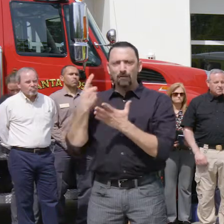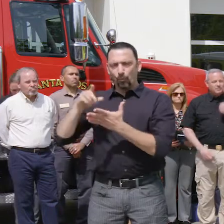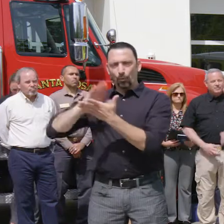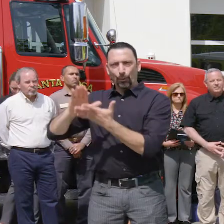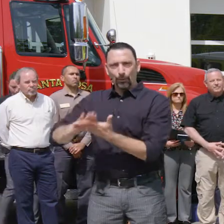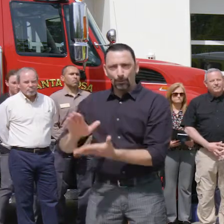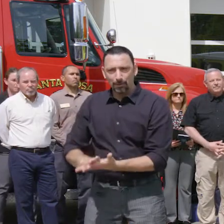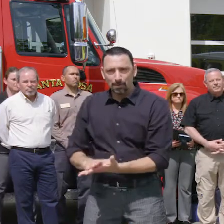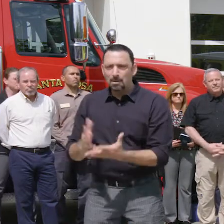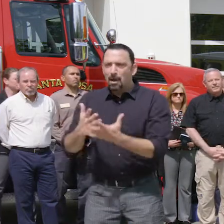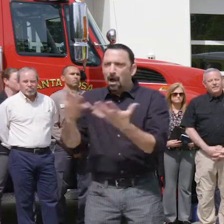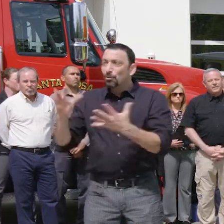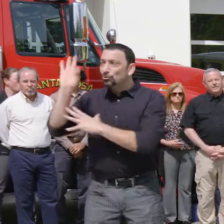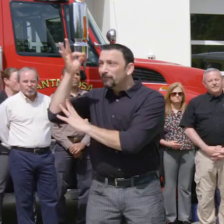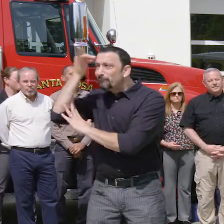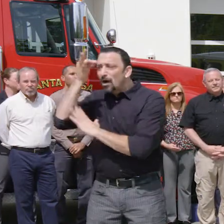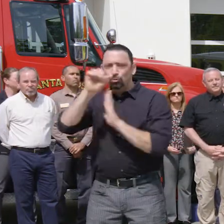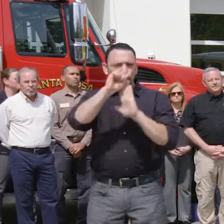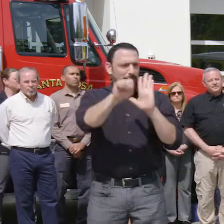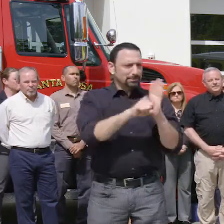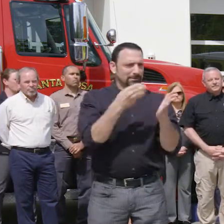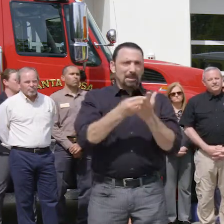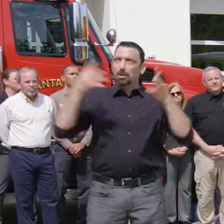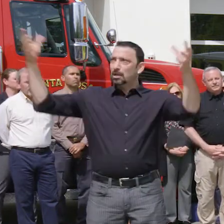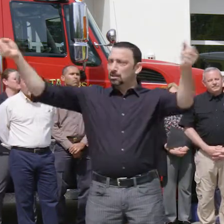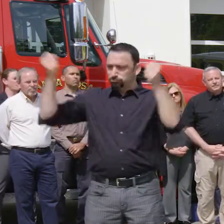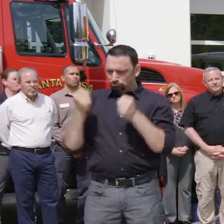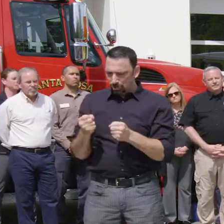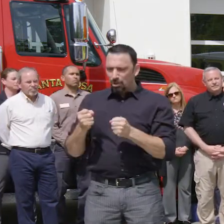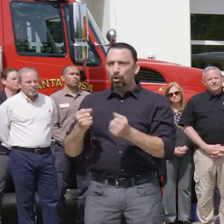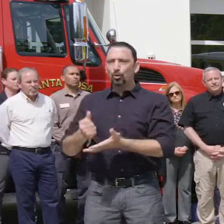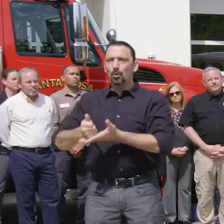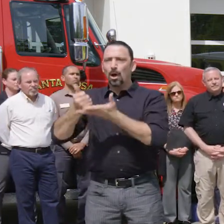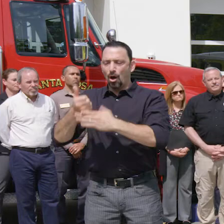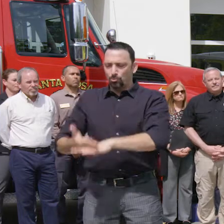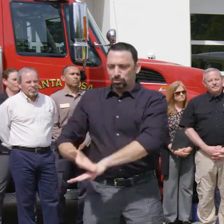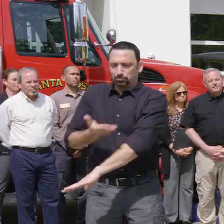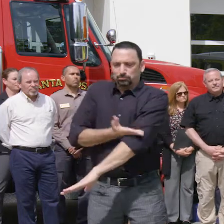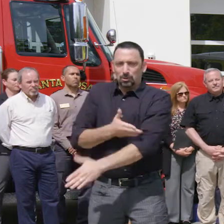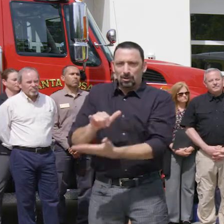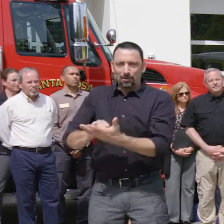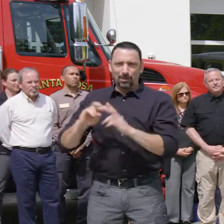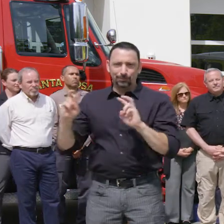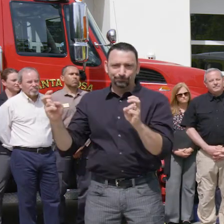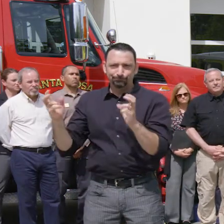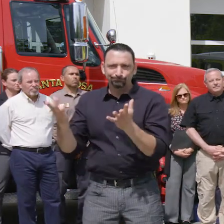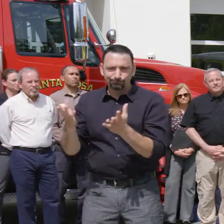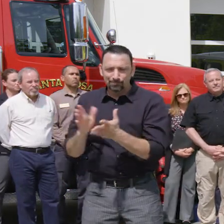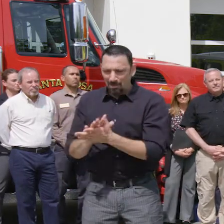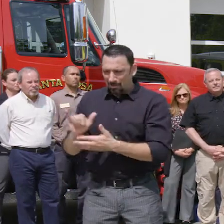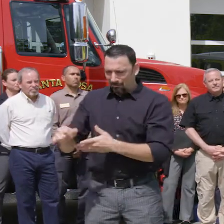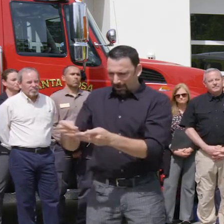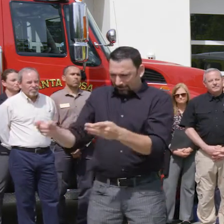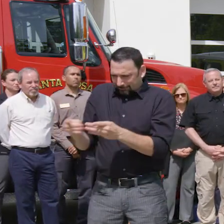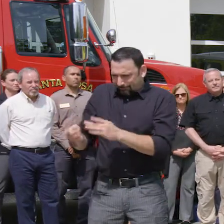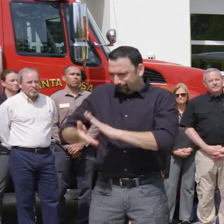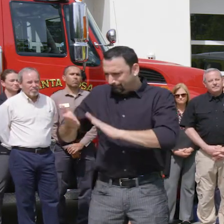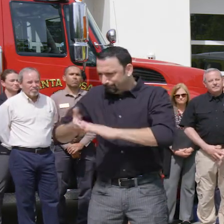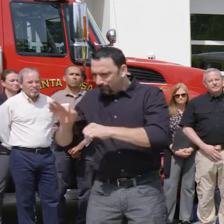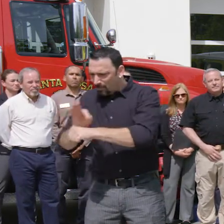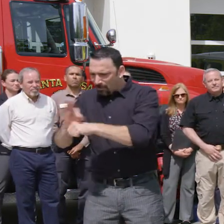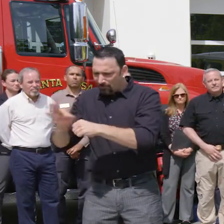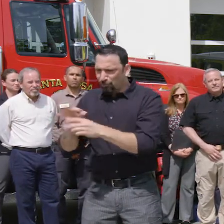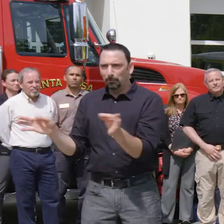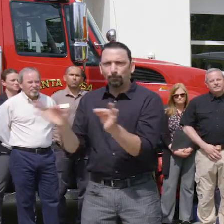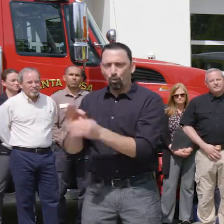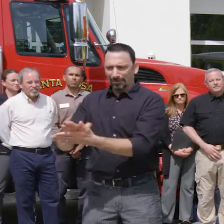and state dollars that will accompany that work, so they can repair, restore that facility or that function.